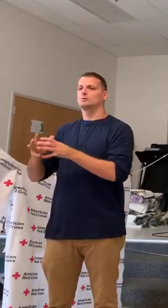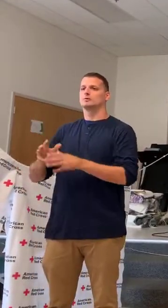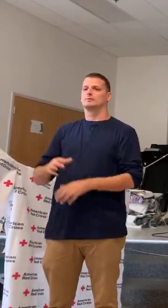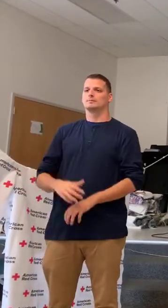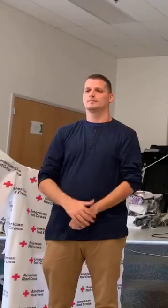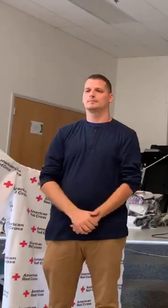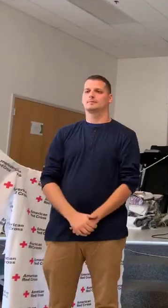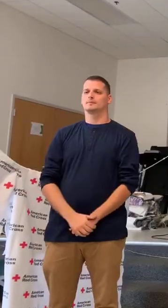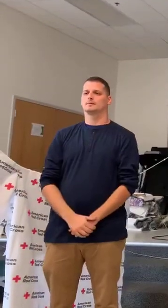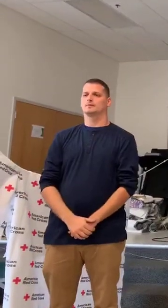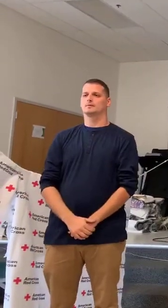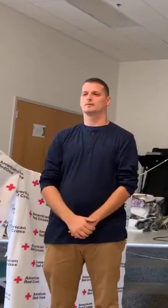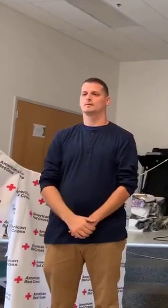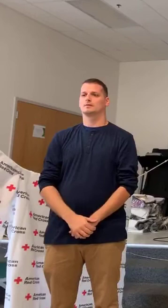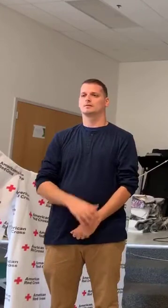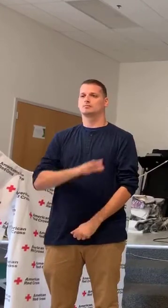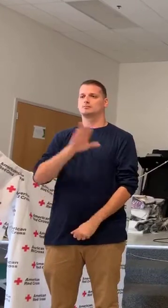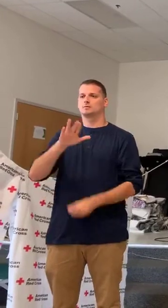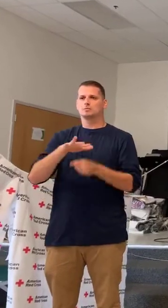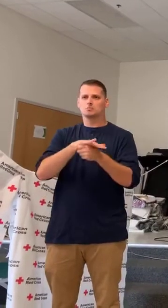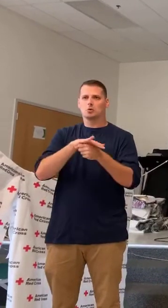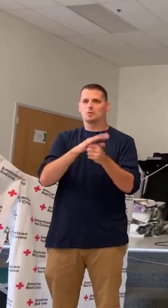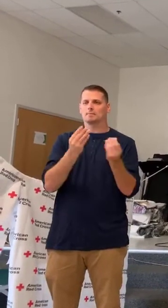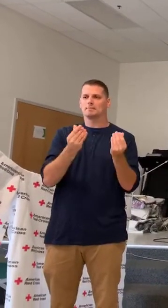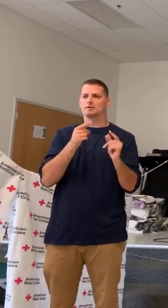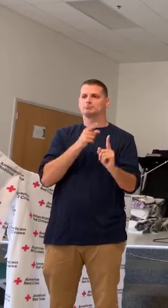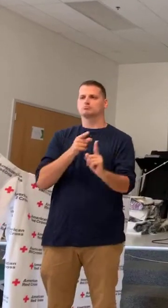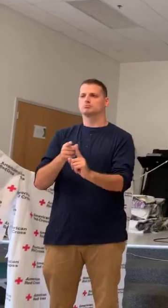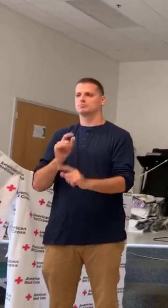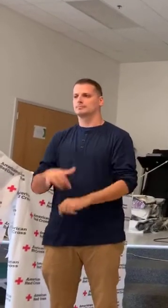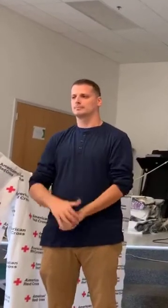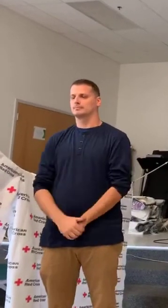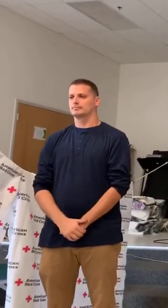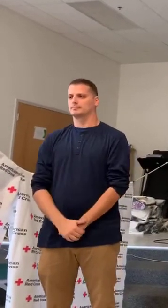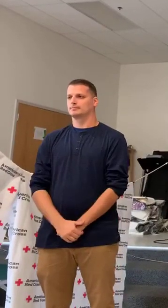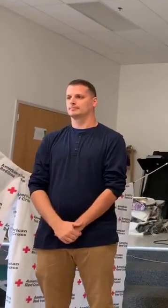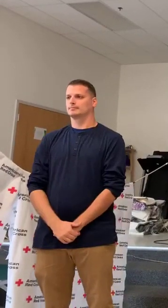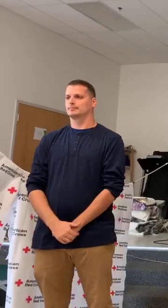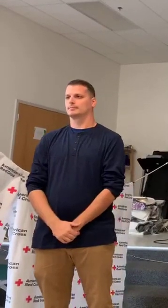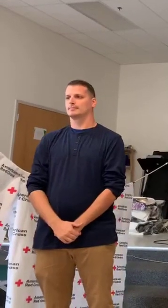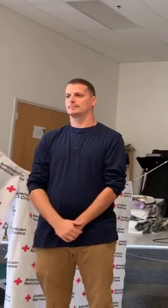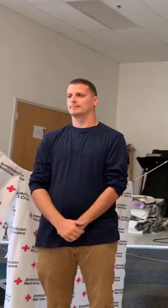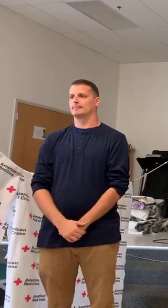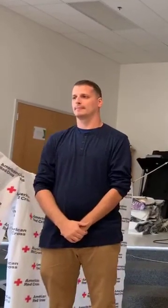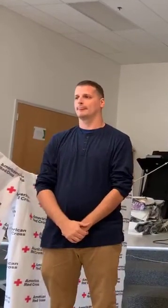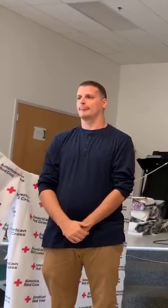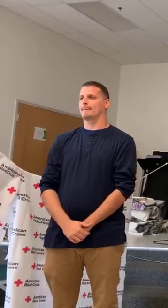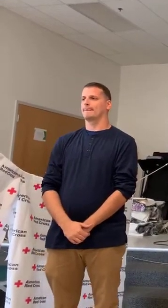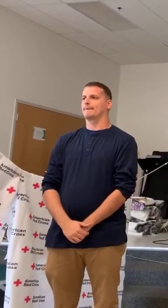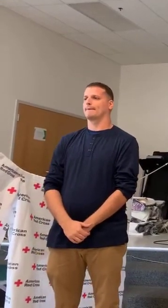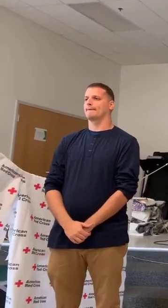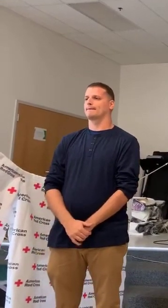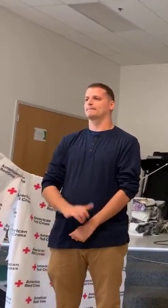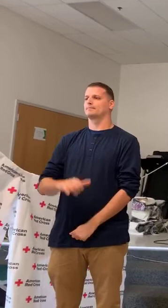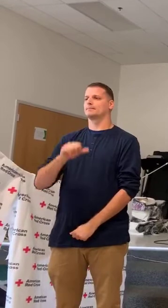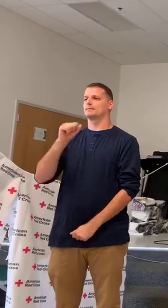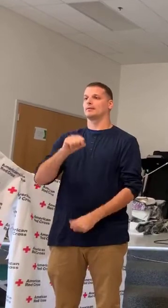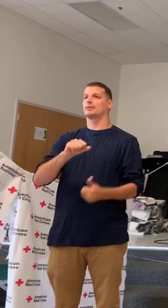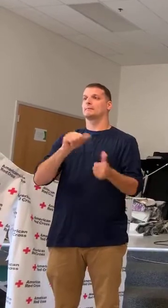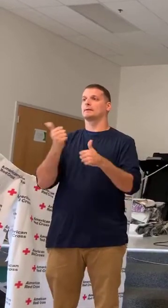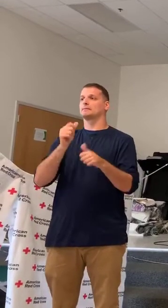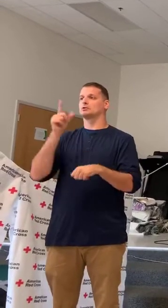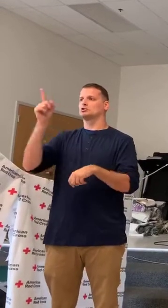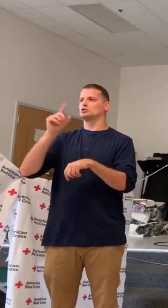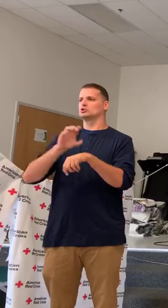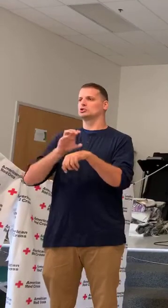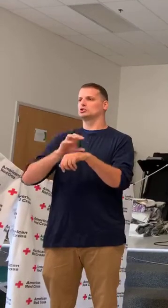Yes, ma'am, in the back. I just want to let you know that the Southern Baptists are at the parking lot, free shower and free laundry service today and tomorrow. Please take advantage